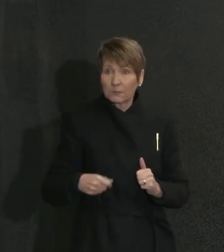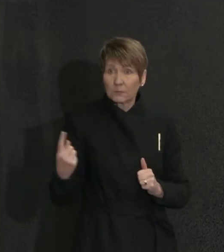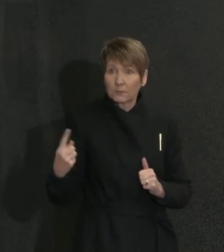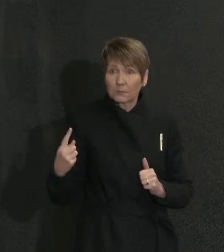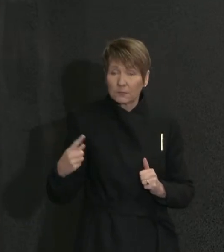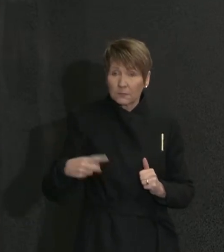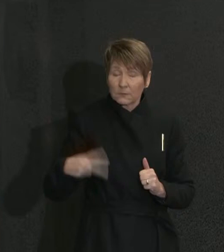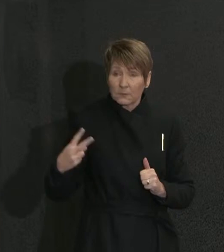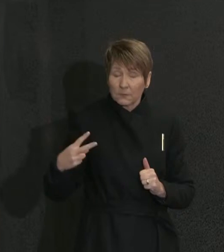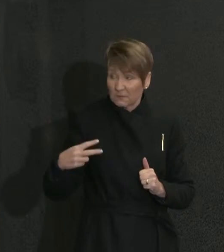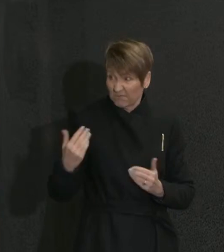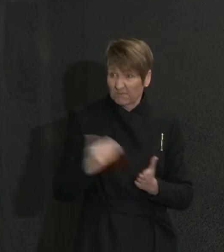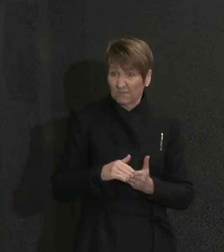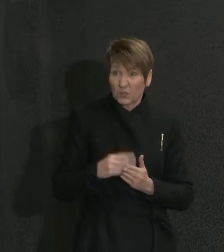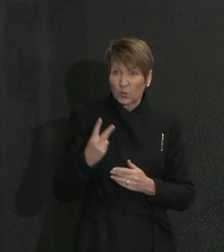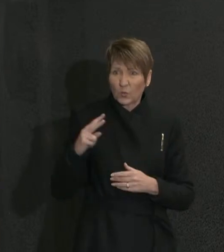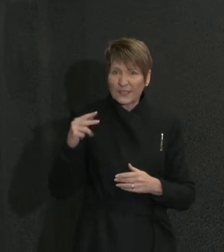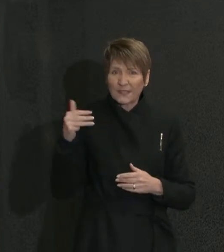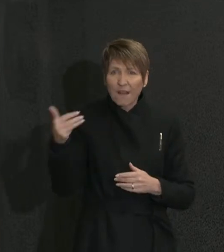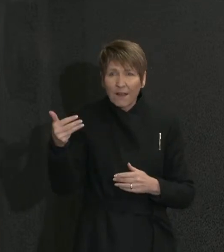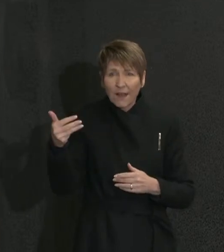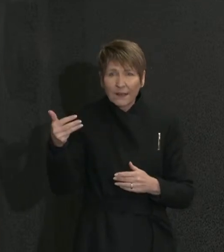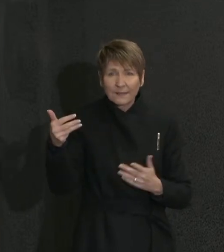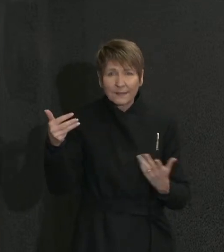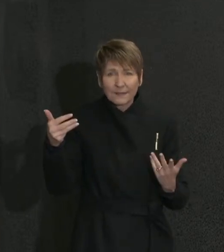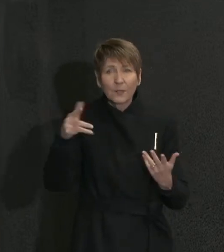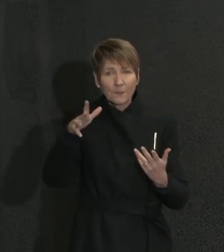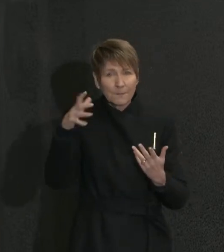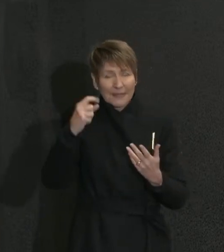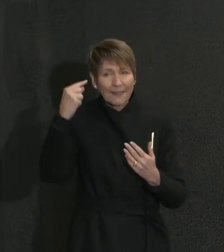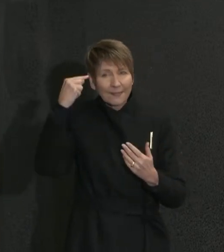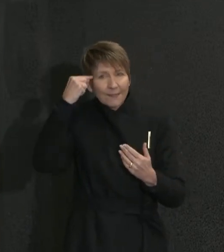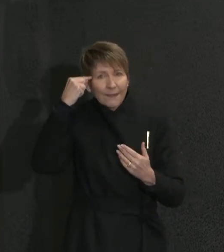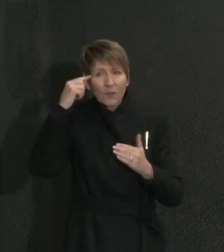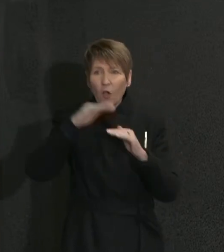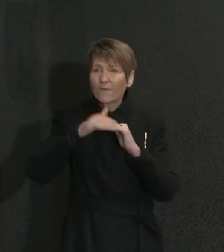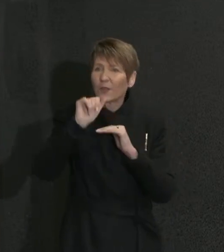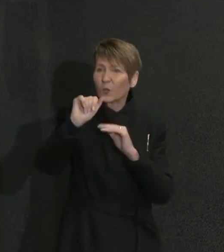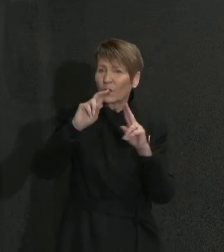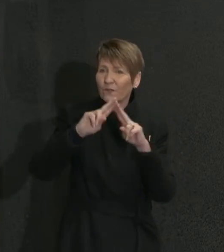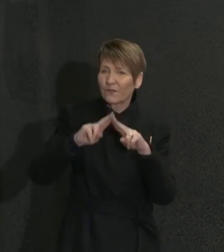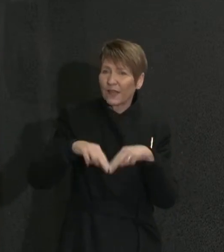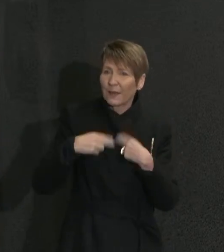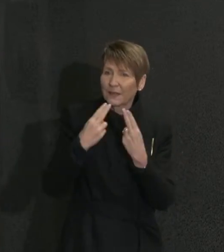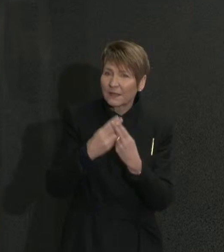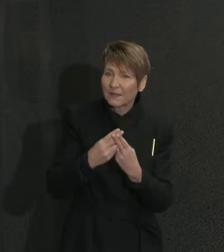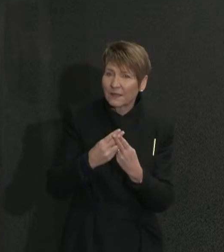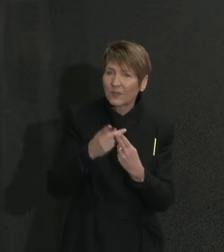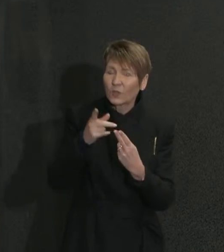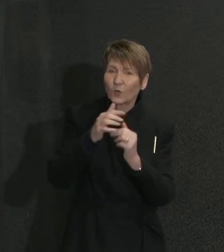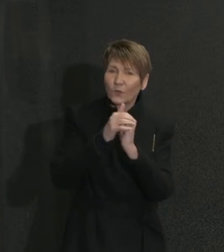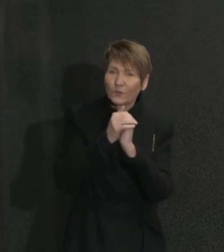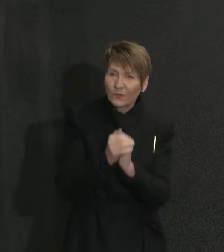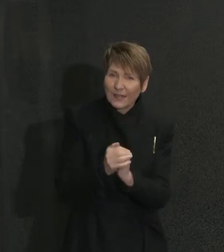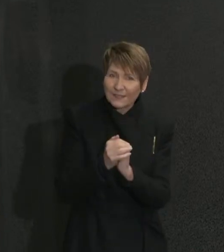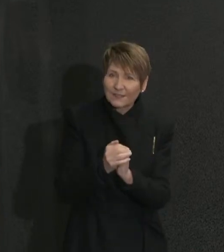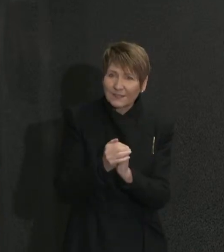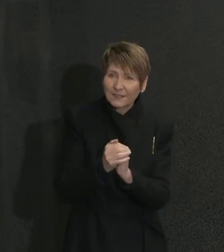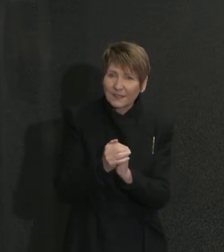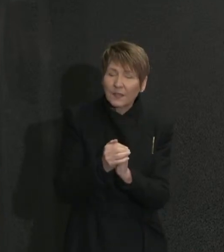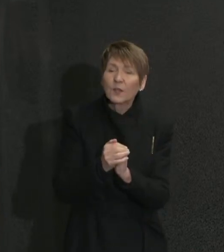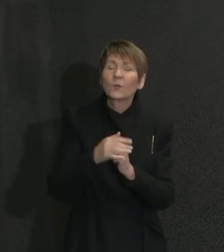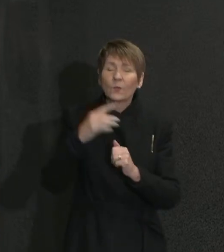our family and every family. And if we keep doing that, then we will see, yes, more cases. That's the system